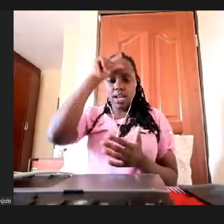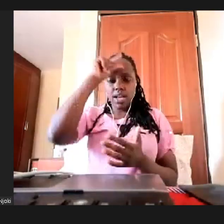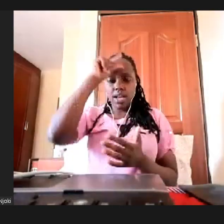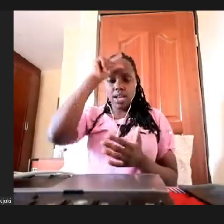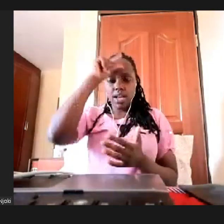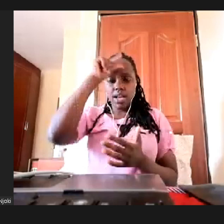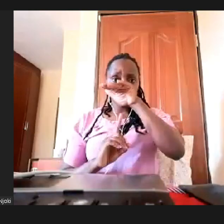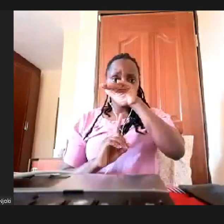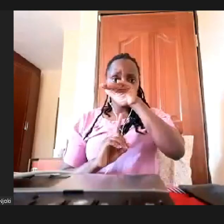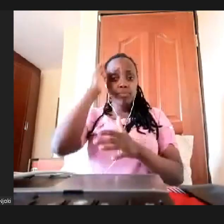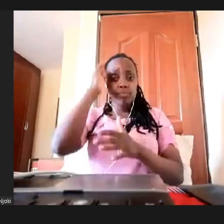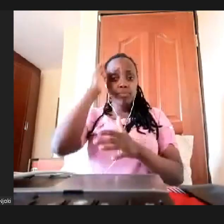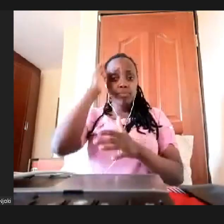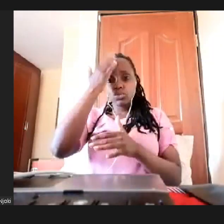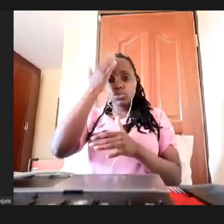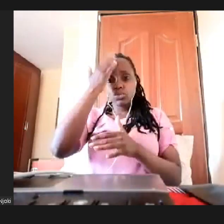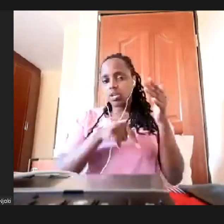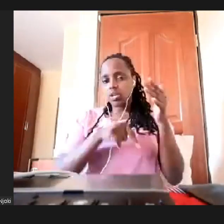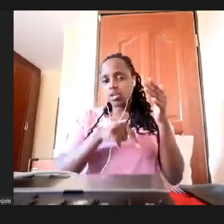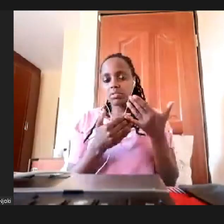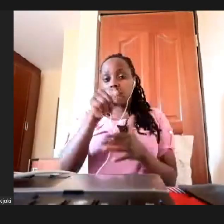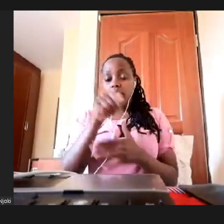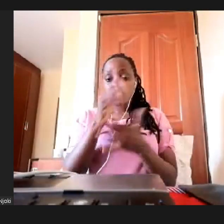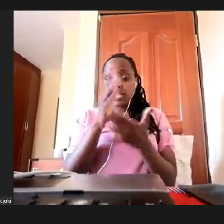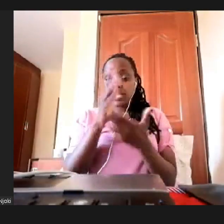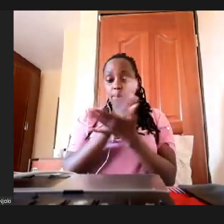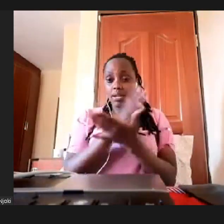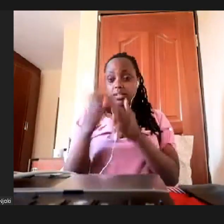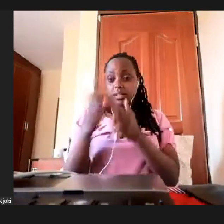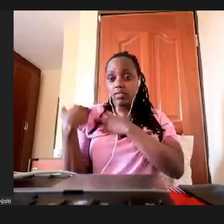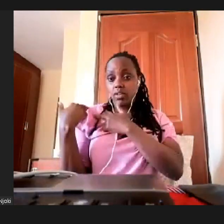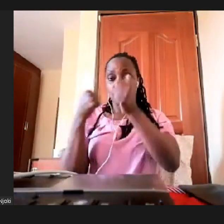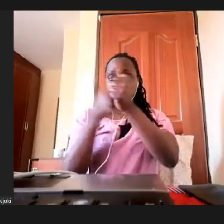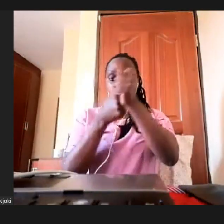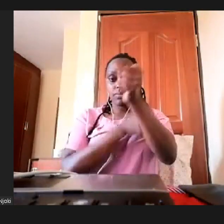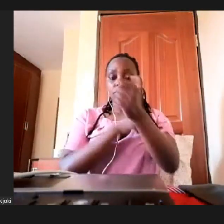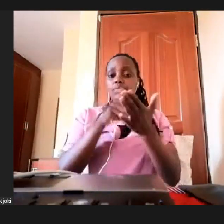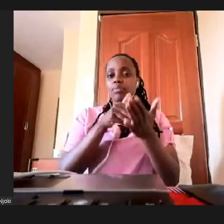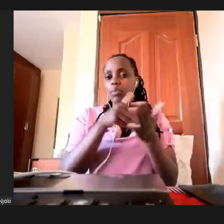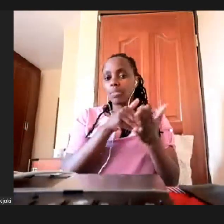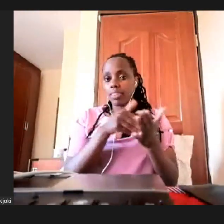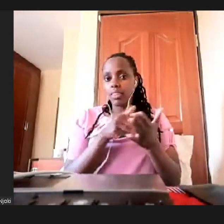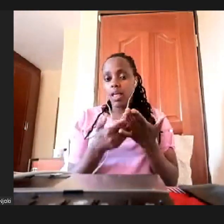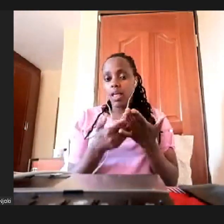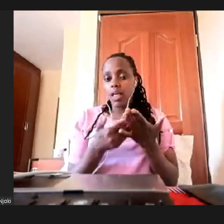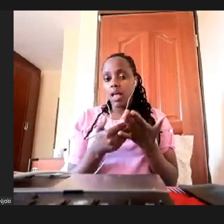being, it's this department that supports vulnerable households and children.